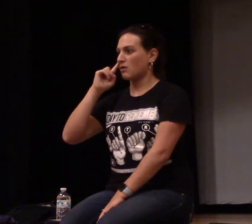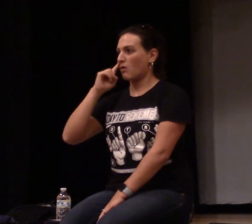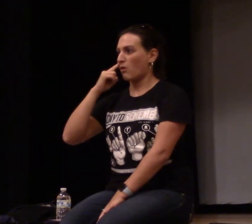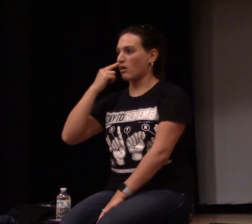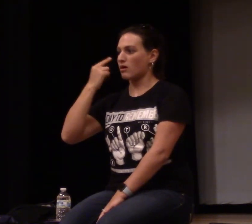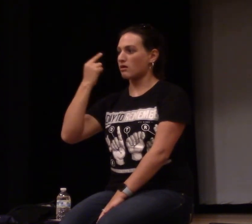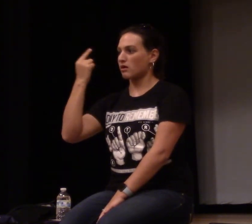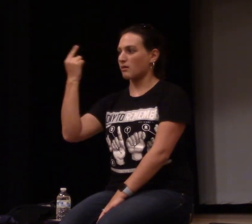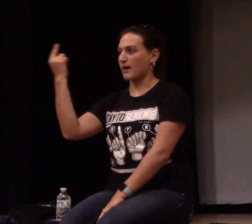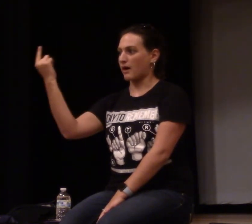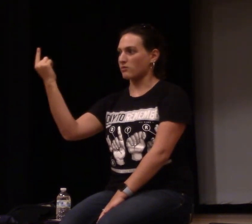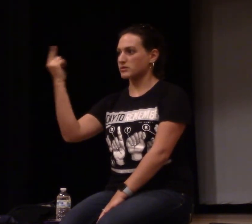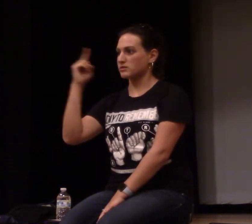or come out.